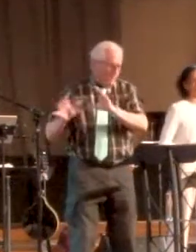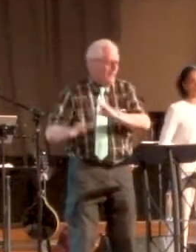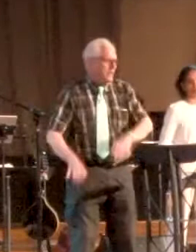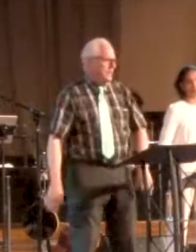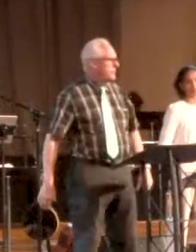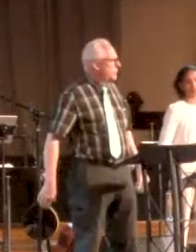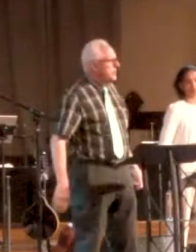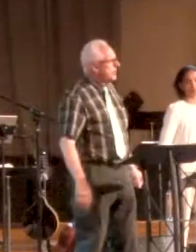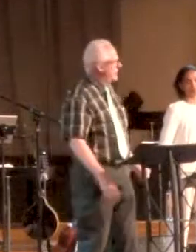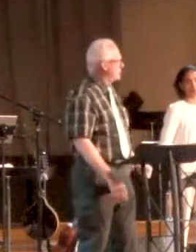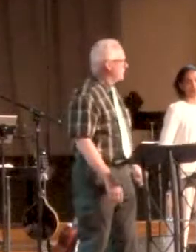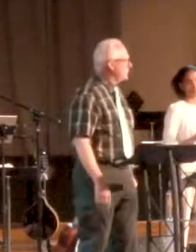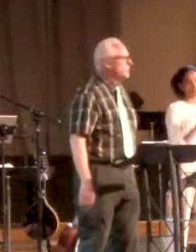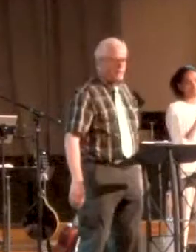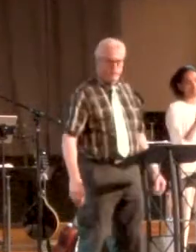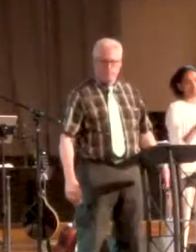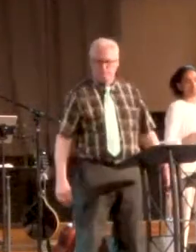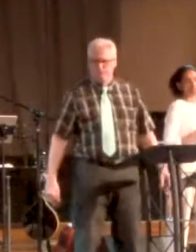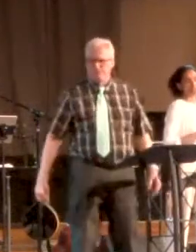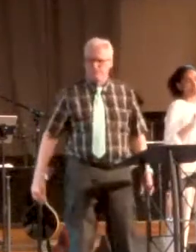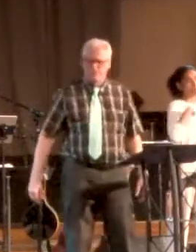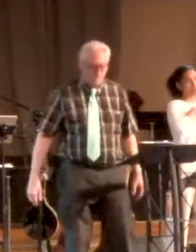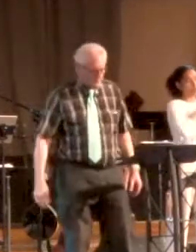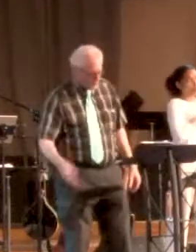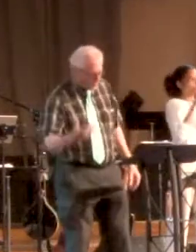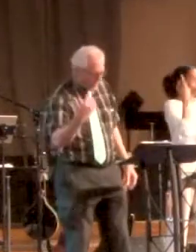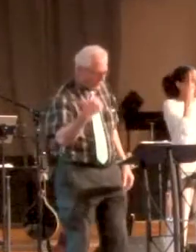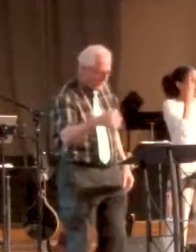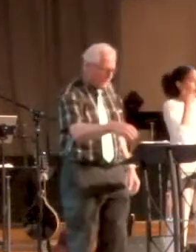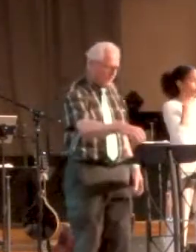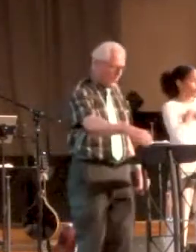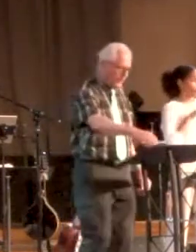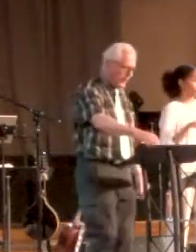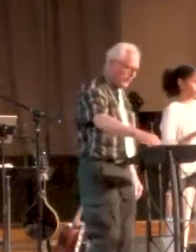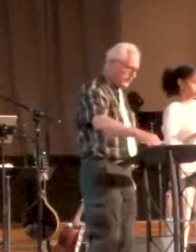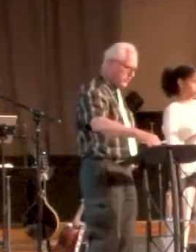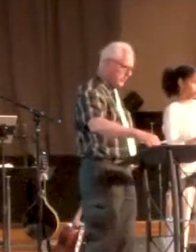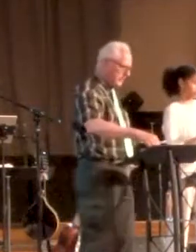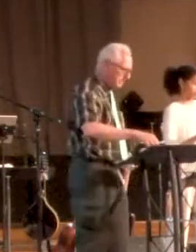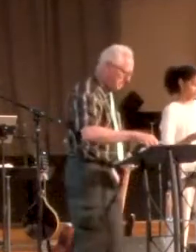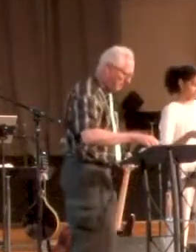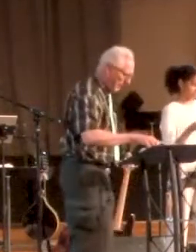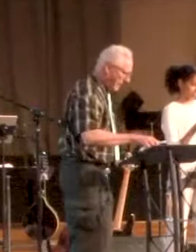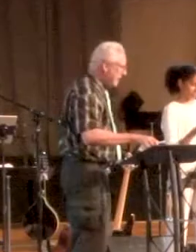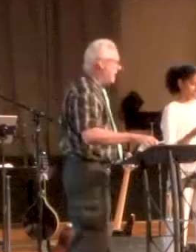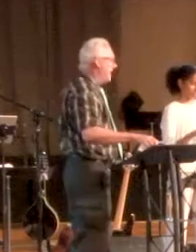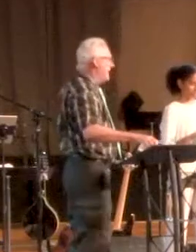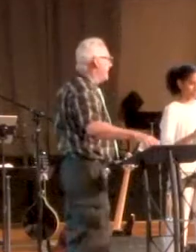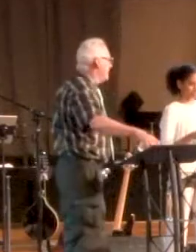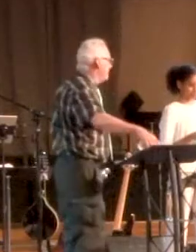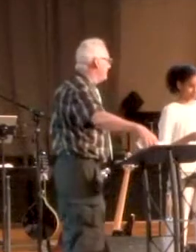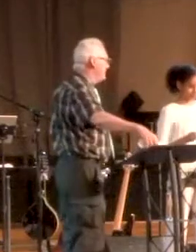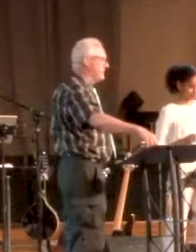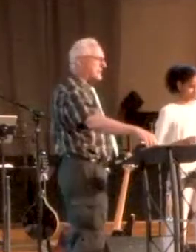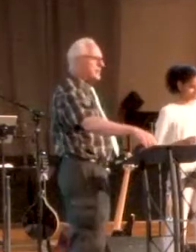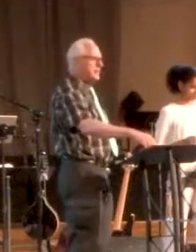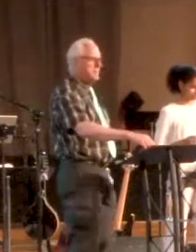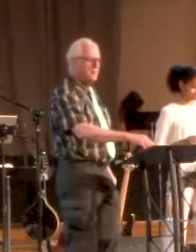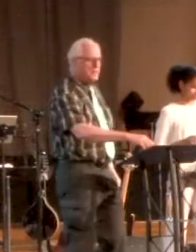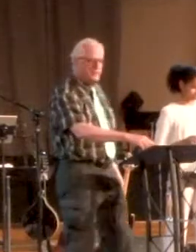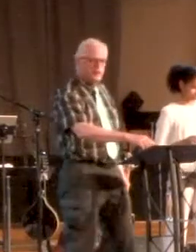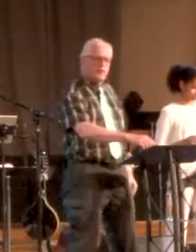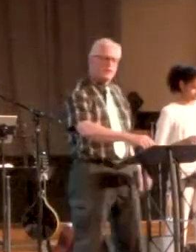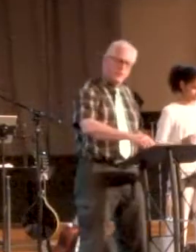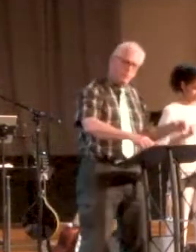And we may not even realize we're doing it. Let me give you one horror story. I have